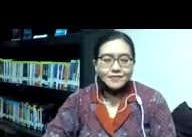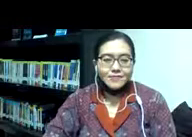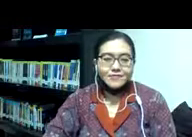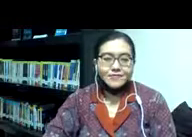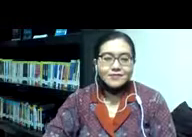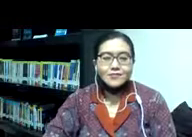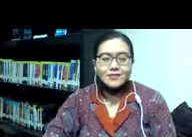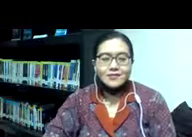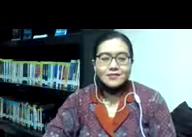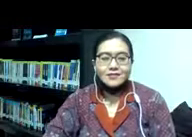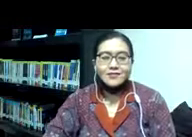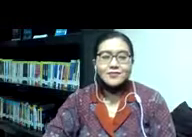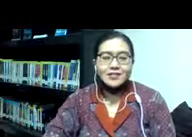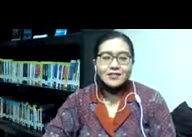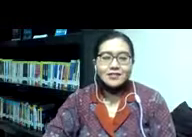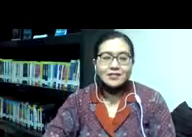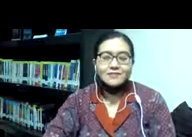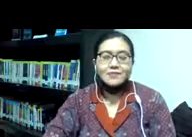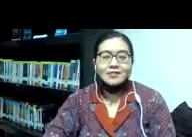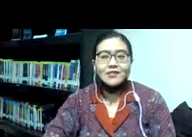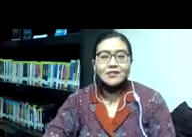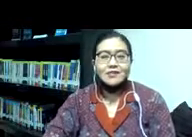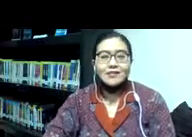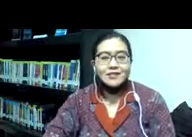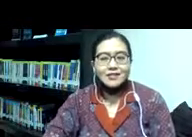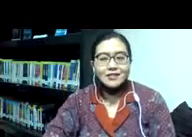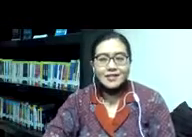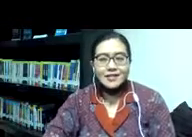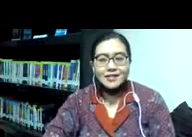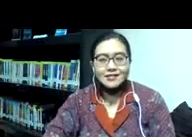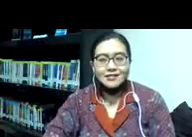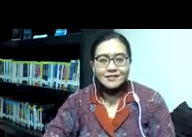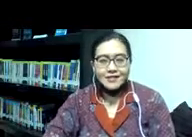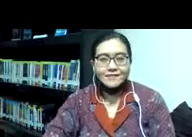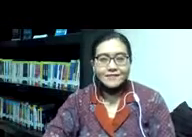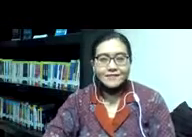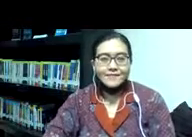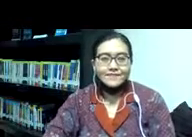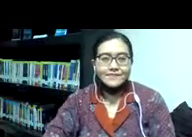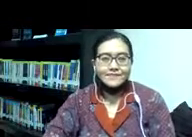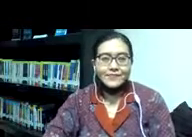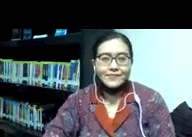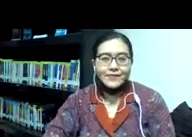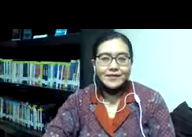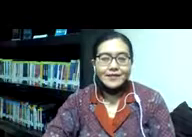very helpful to bridge the communication between the hearing and the deaf.